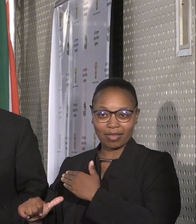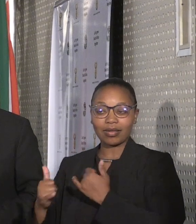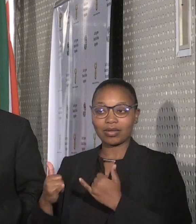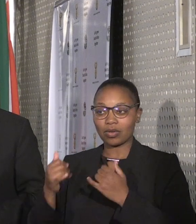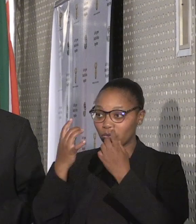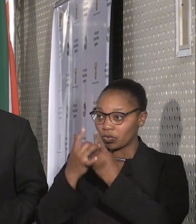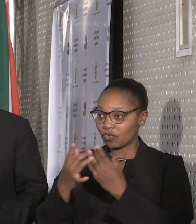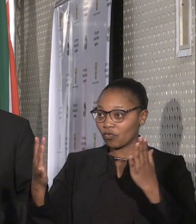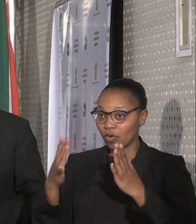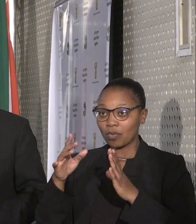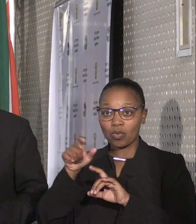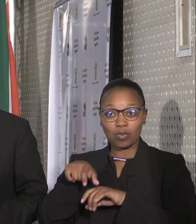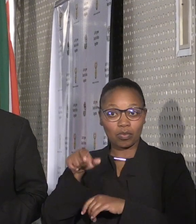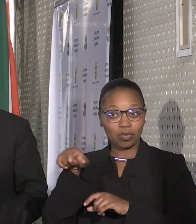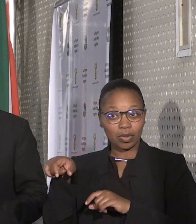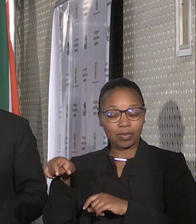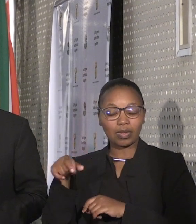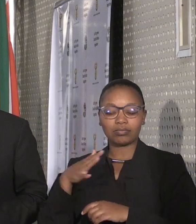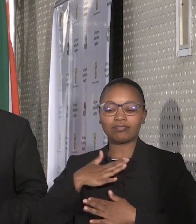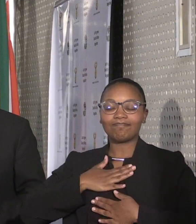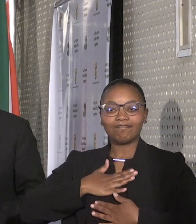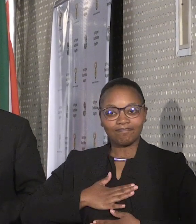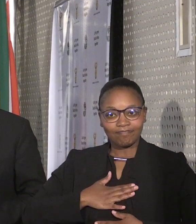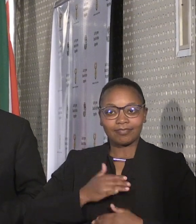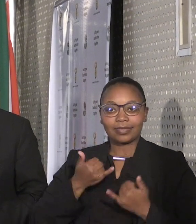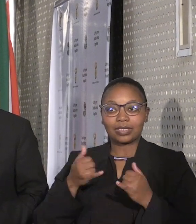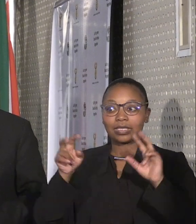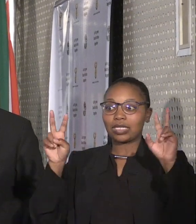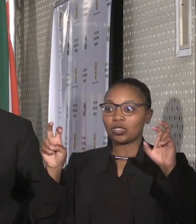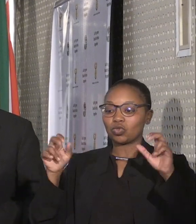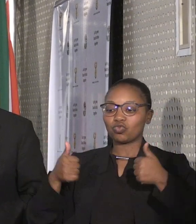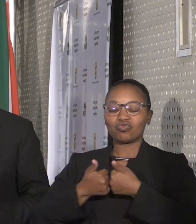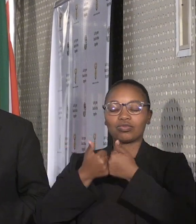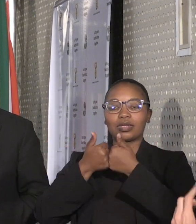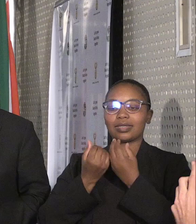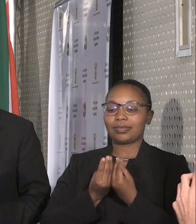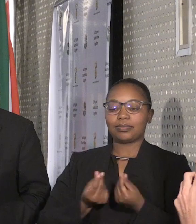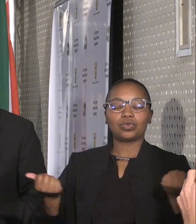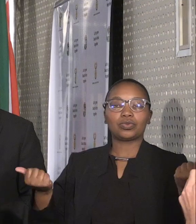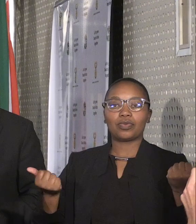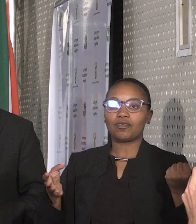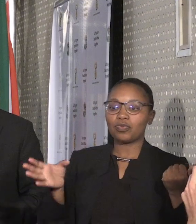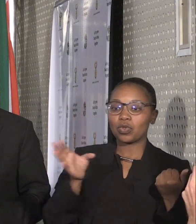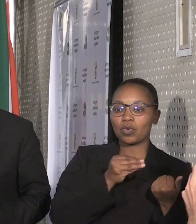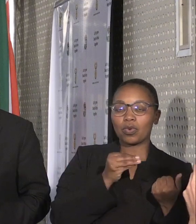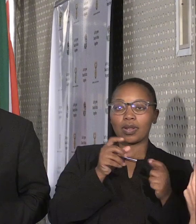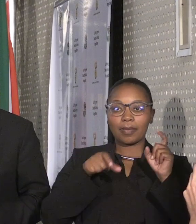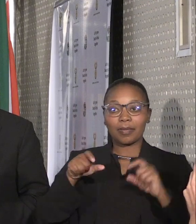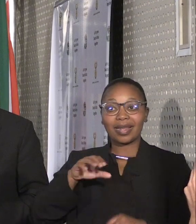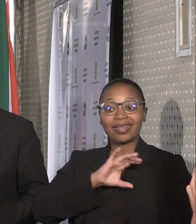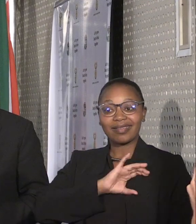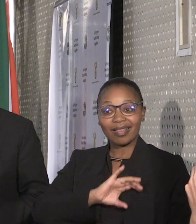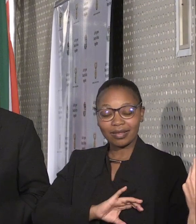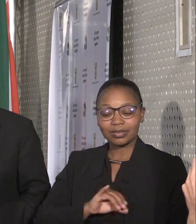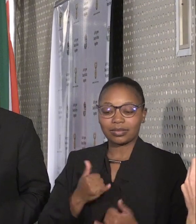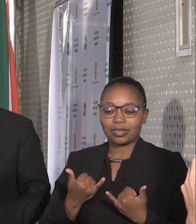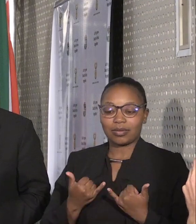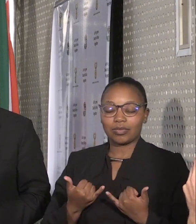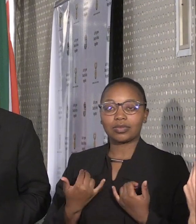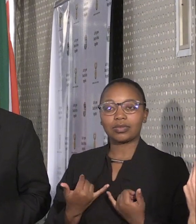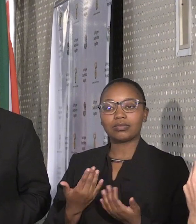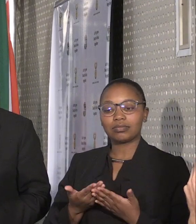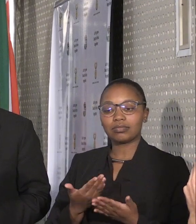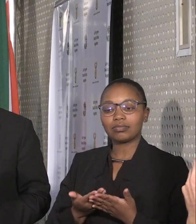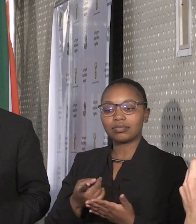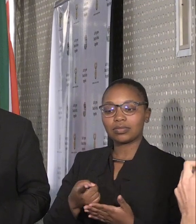have now been corrected and clients have been able to access their money. Postbank has completed more than